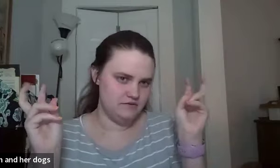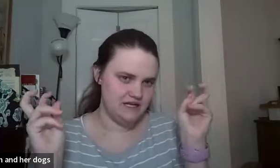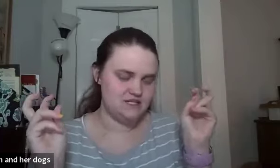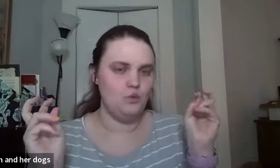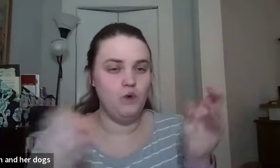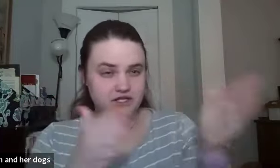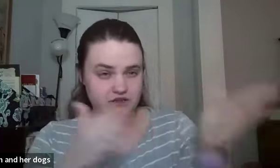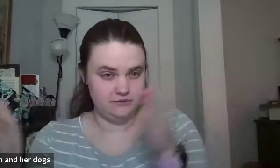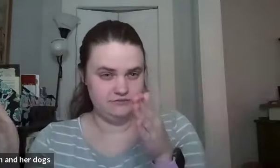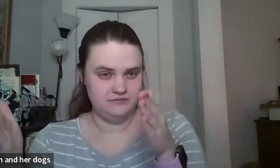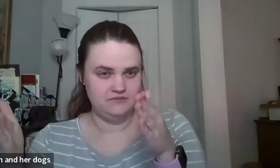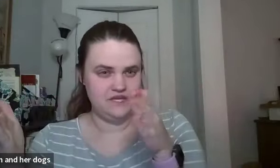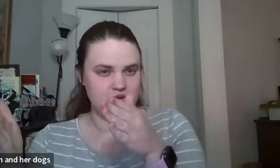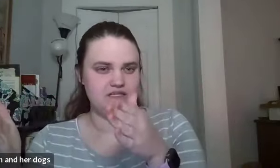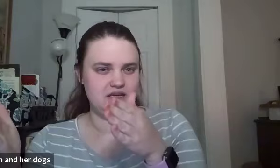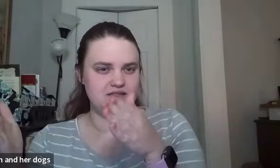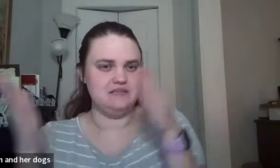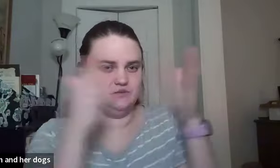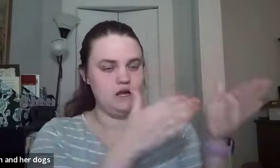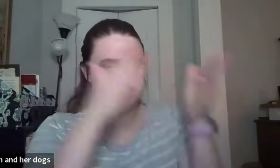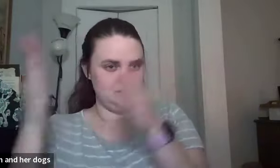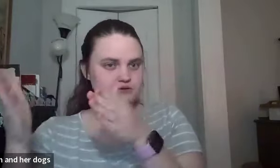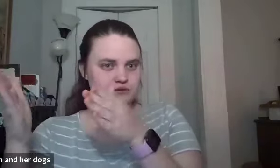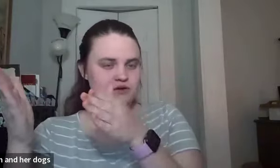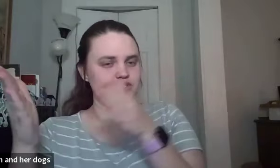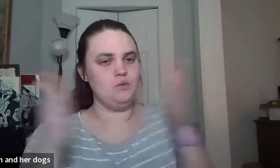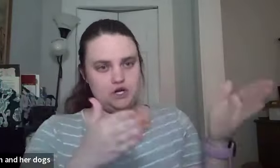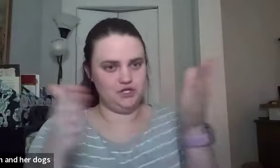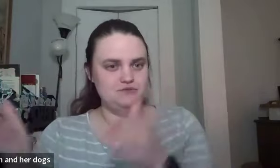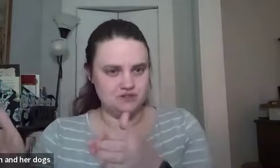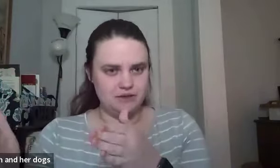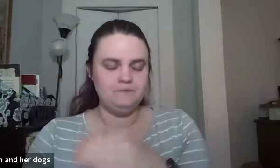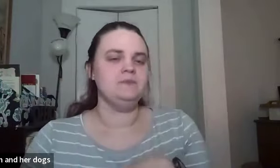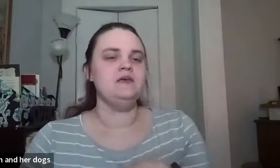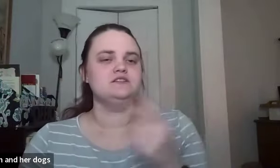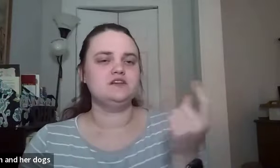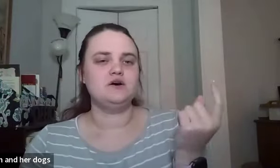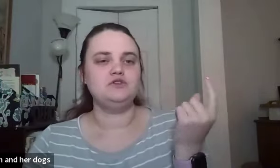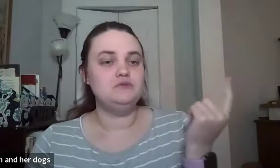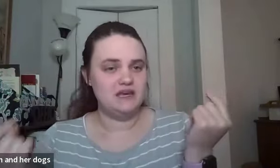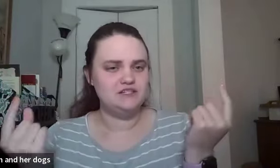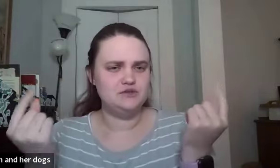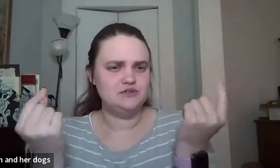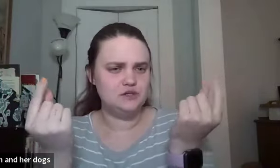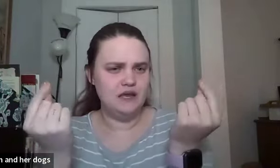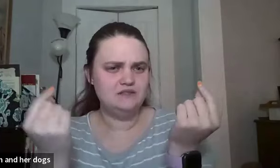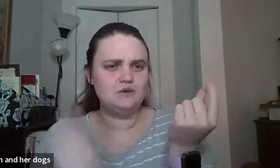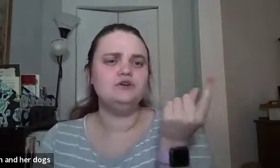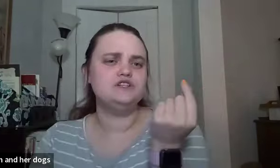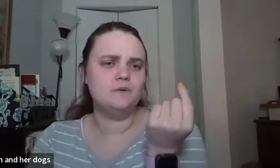it is what do. That's what it says, is what do. So what are you doing? So you can do 2 hands or you can do 1